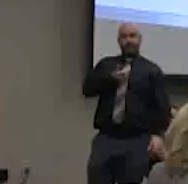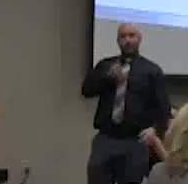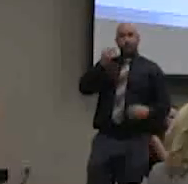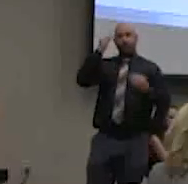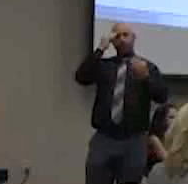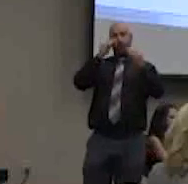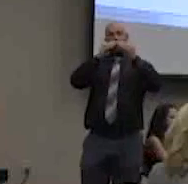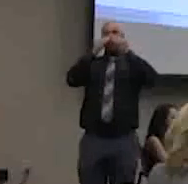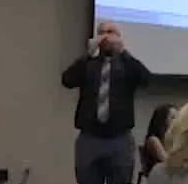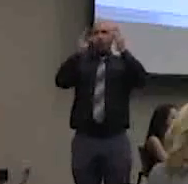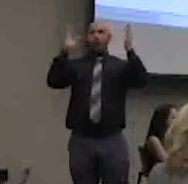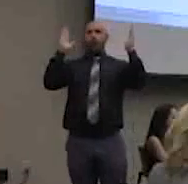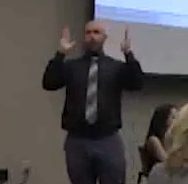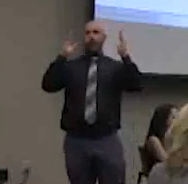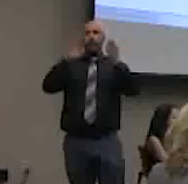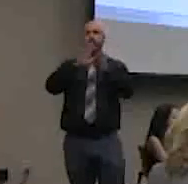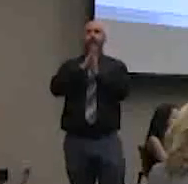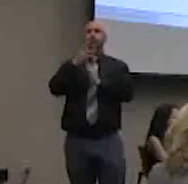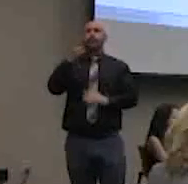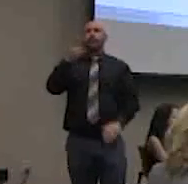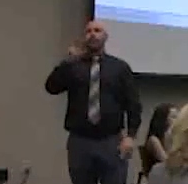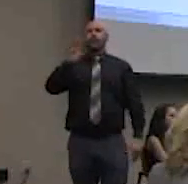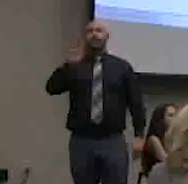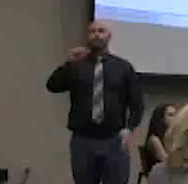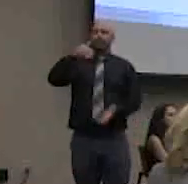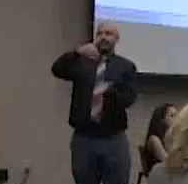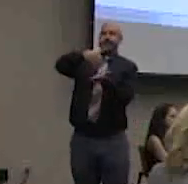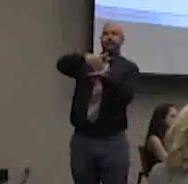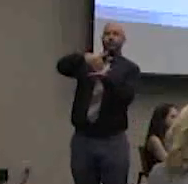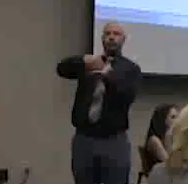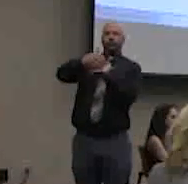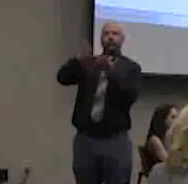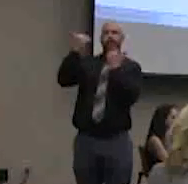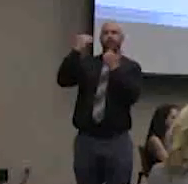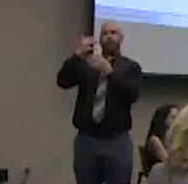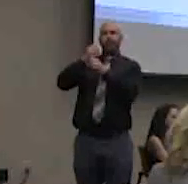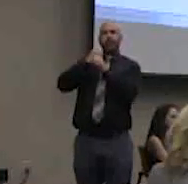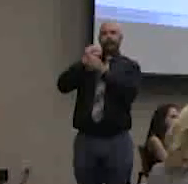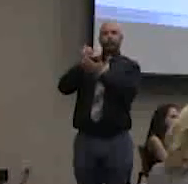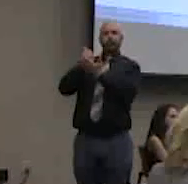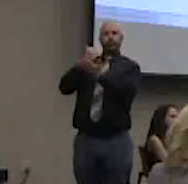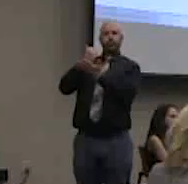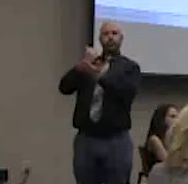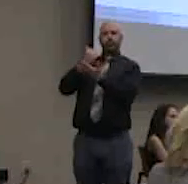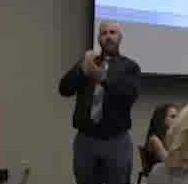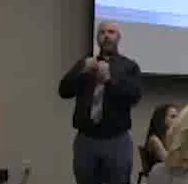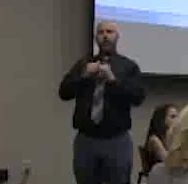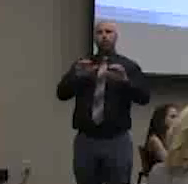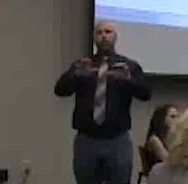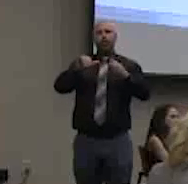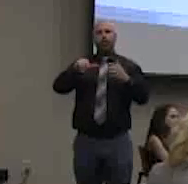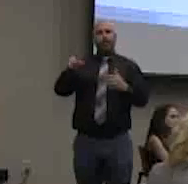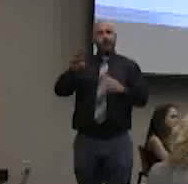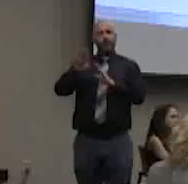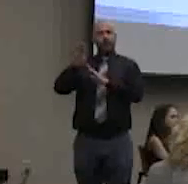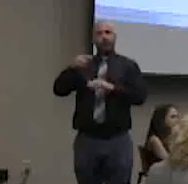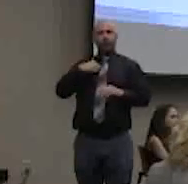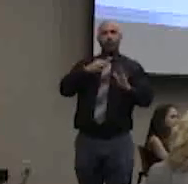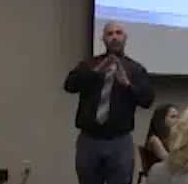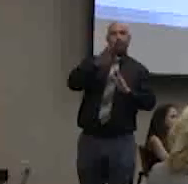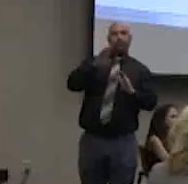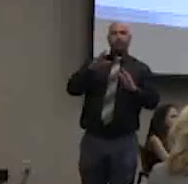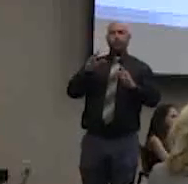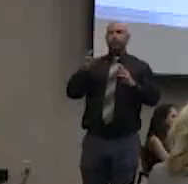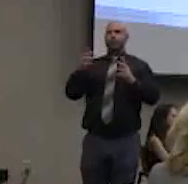hub, how do we help them do that? Because they're building expertise and so are we. And so that's the part I'm not concerned about, but